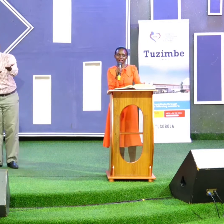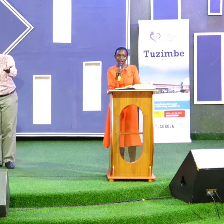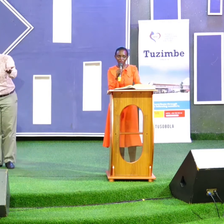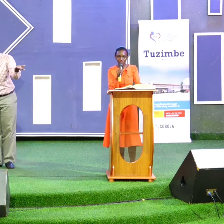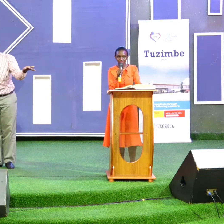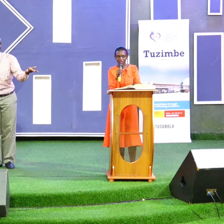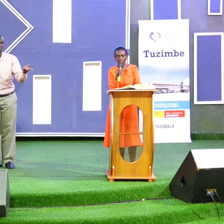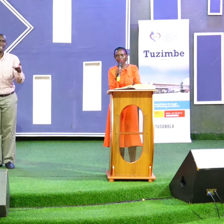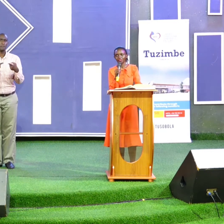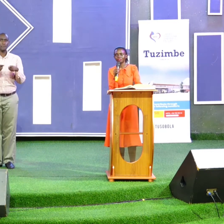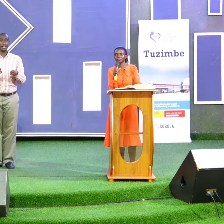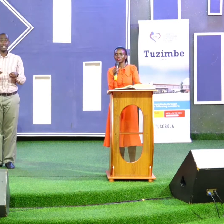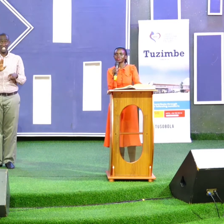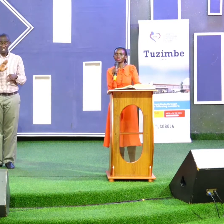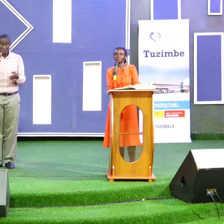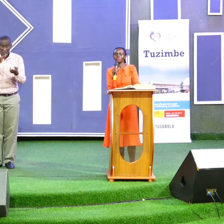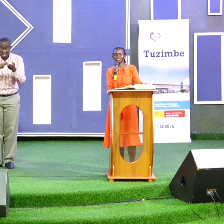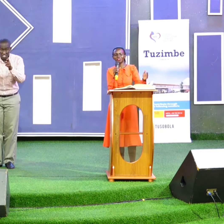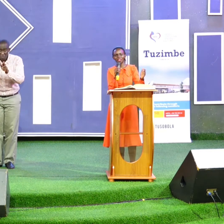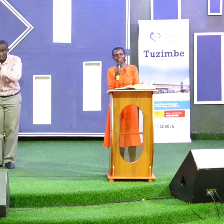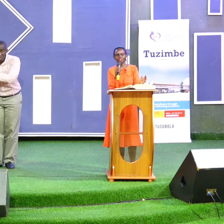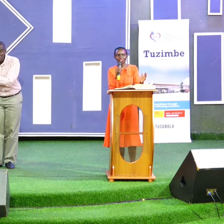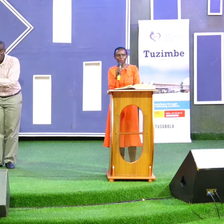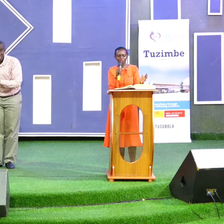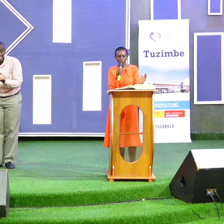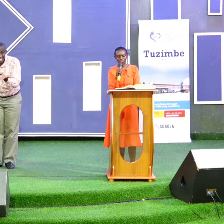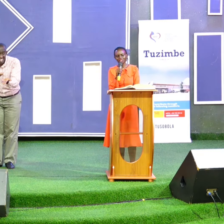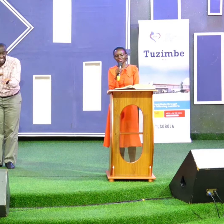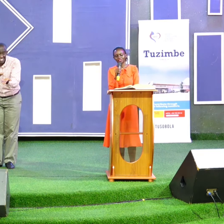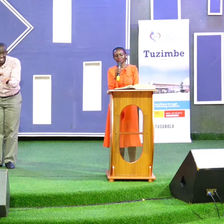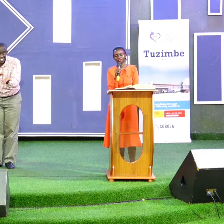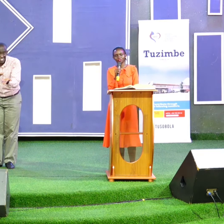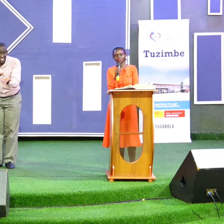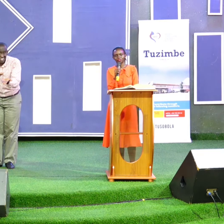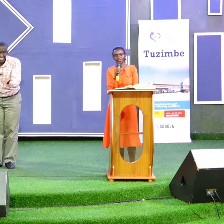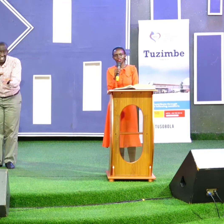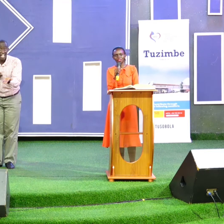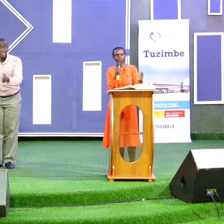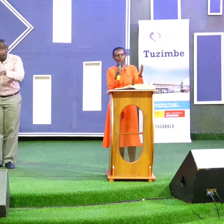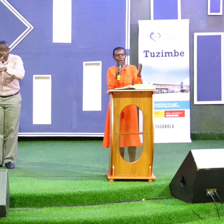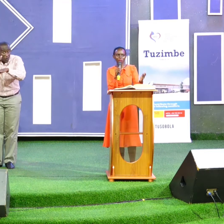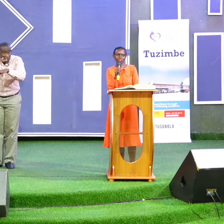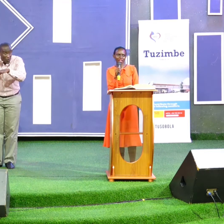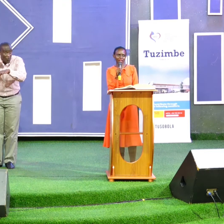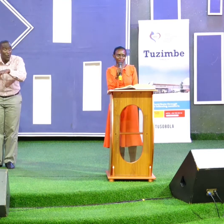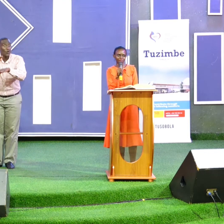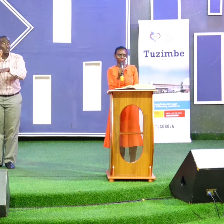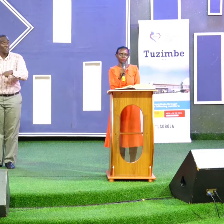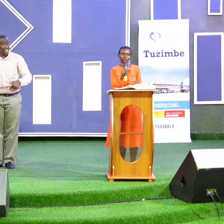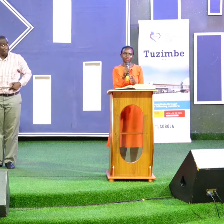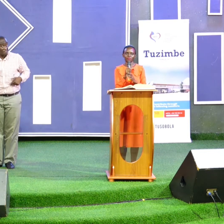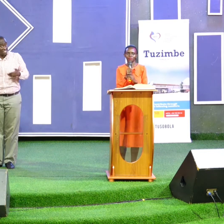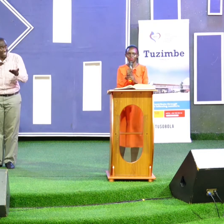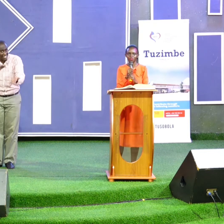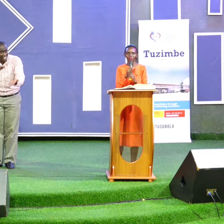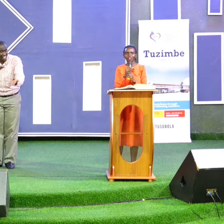have the house. But your relationship with God. The call upon your